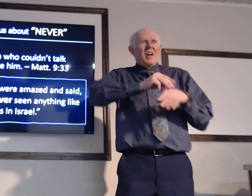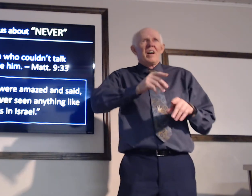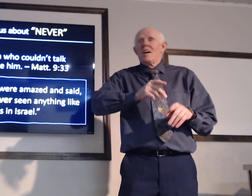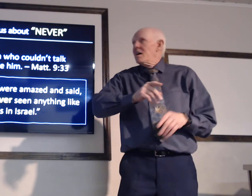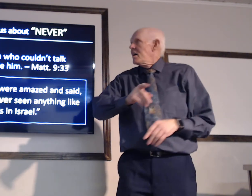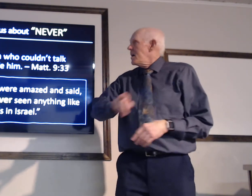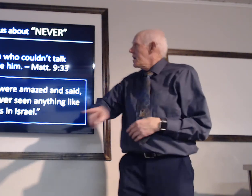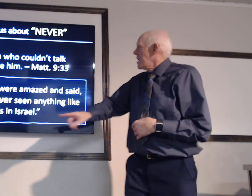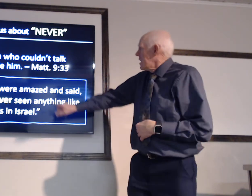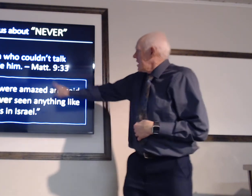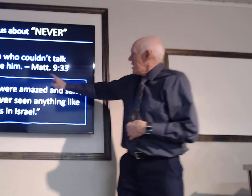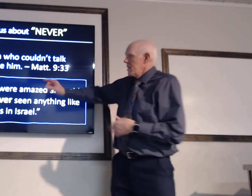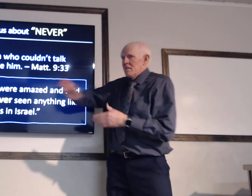It was a miracle.